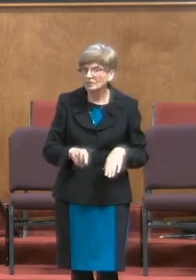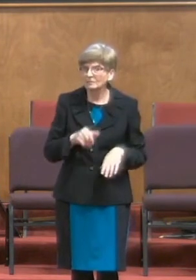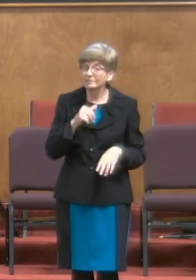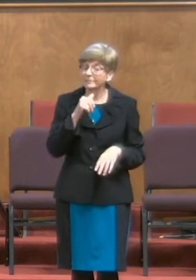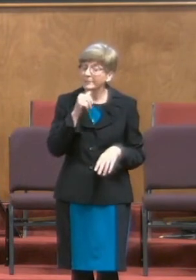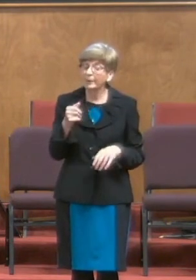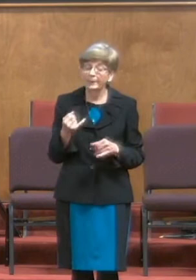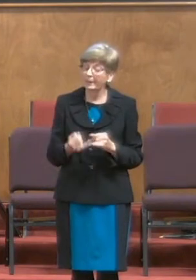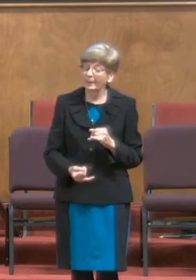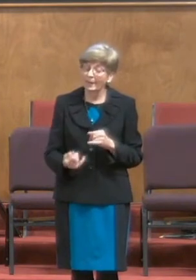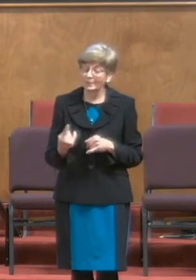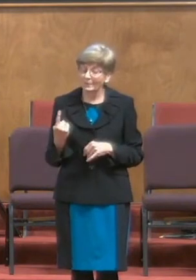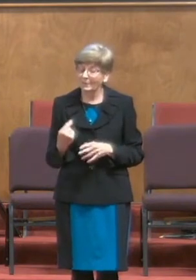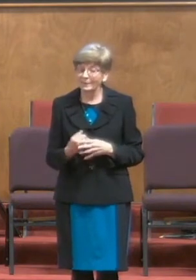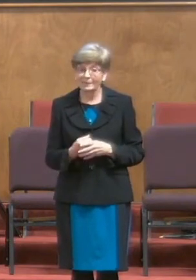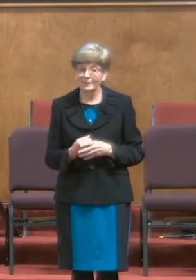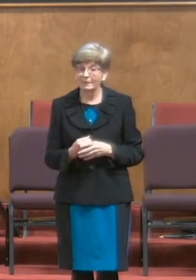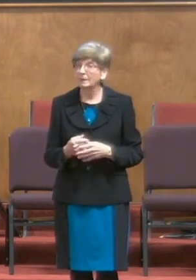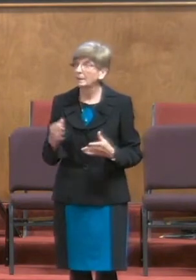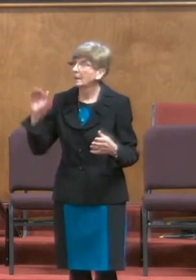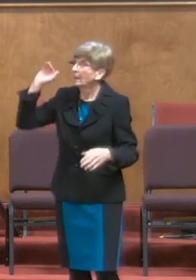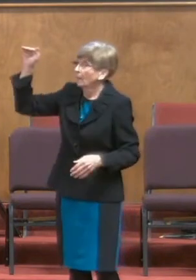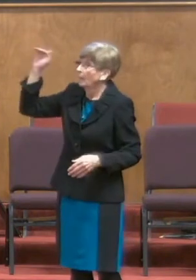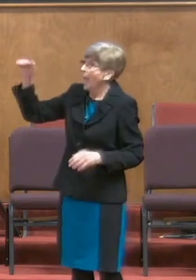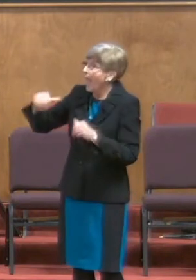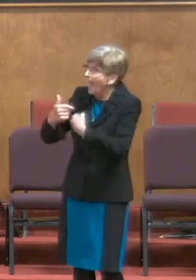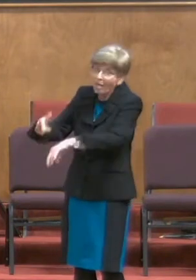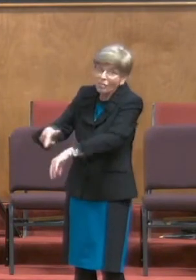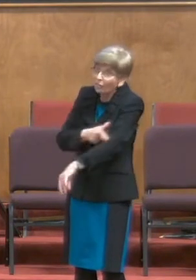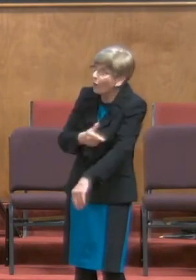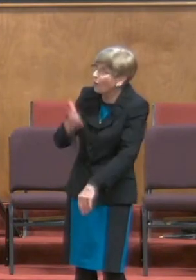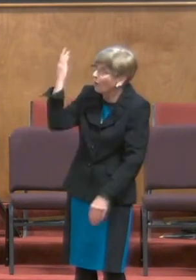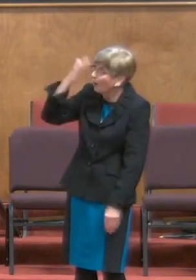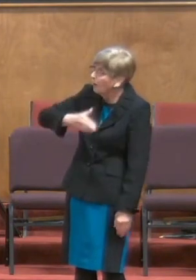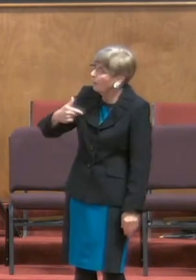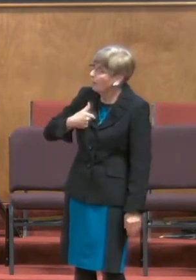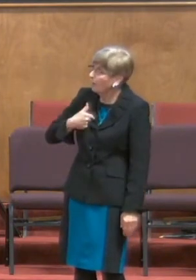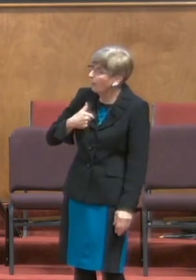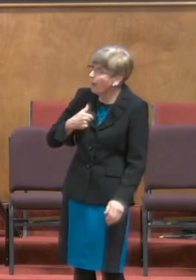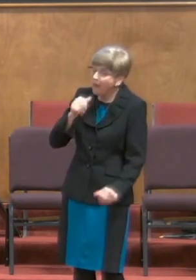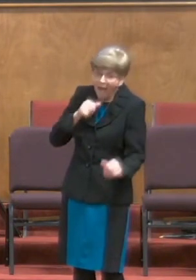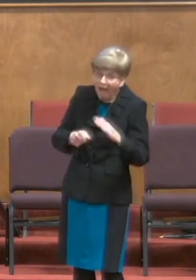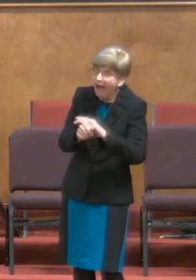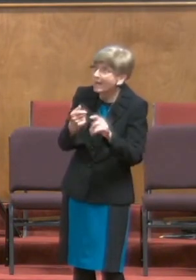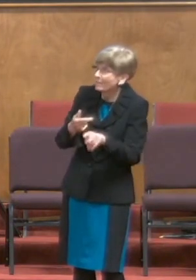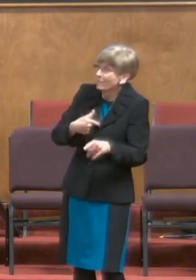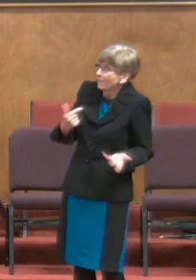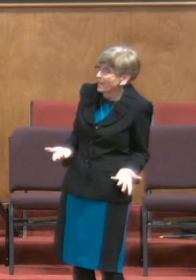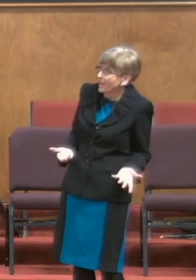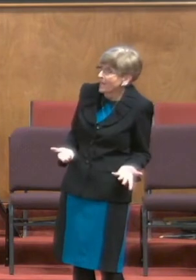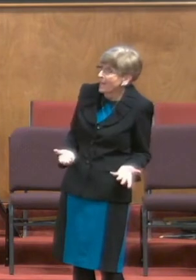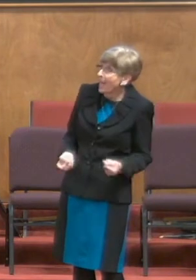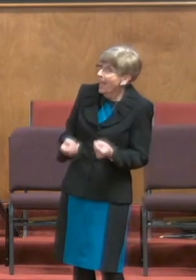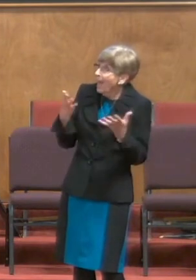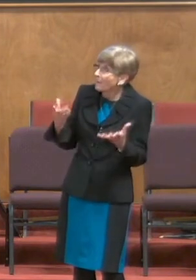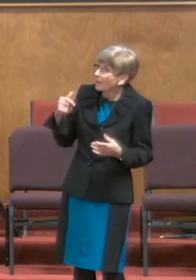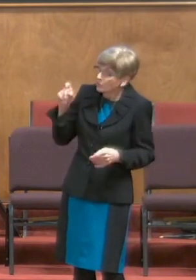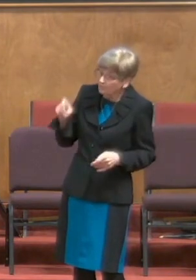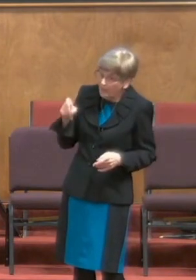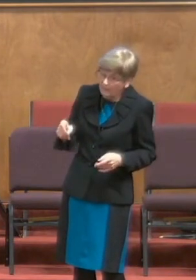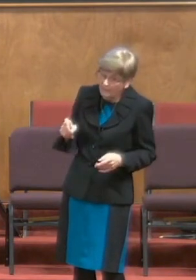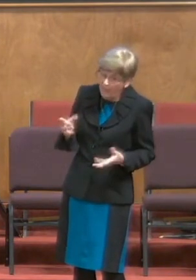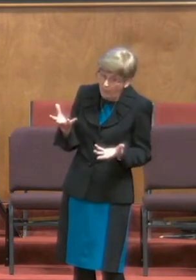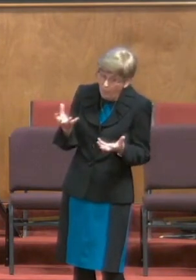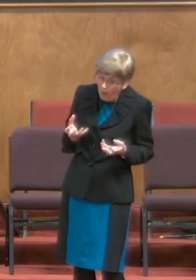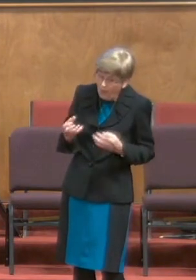How long, O Lord, will you forget me forever? How long will you hide your face from me? How long must I take counsel in my soul and